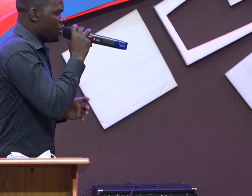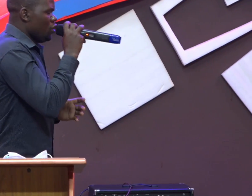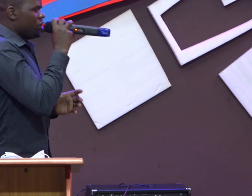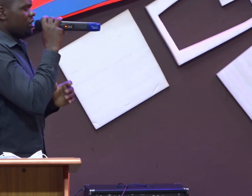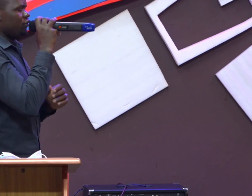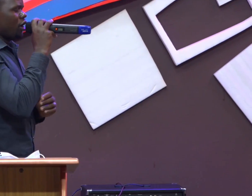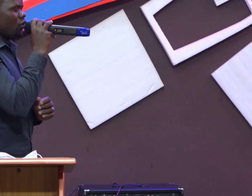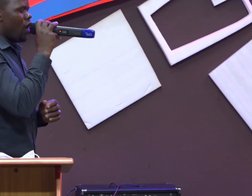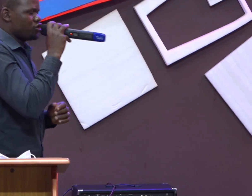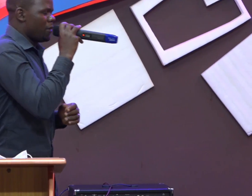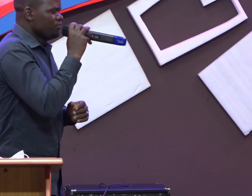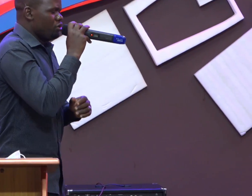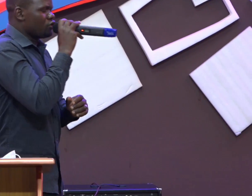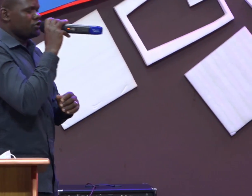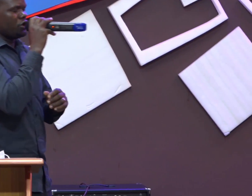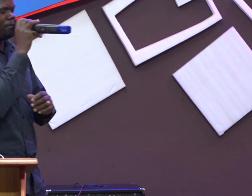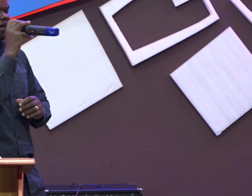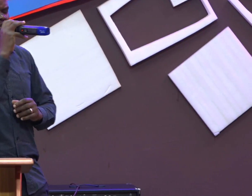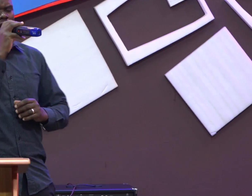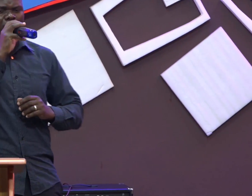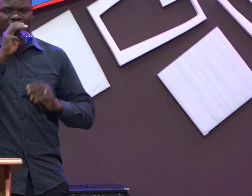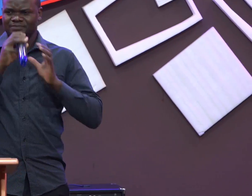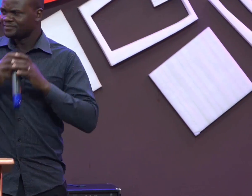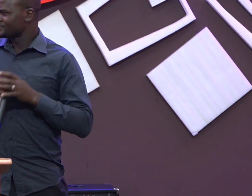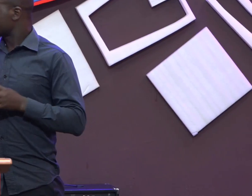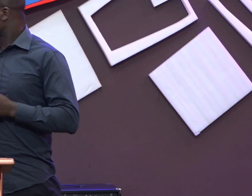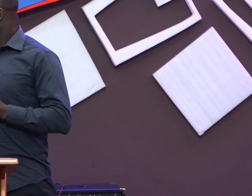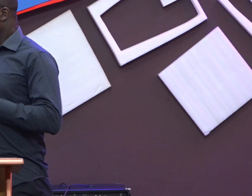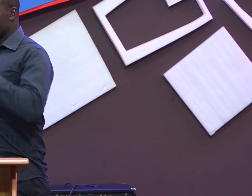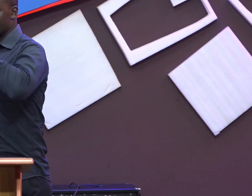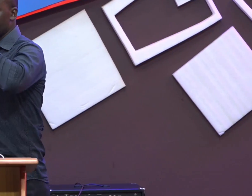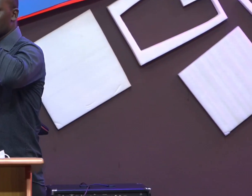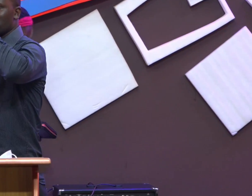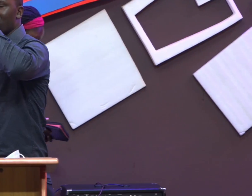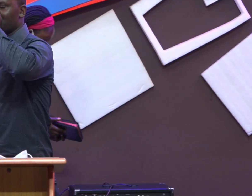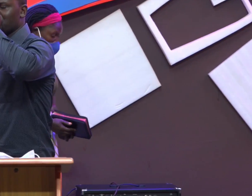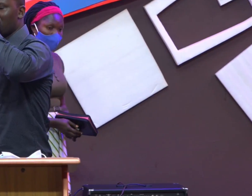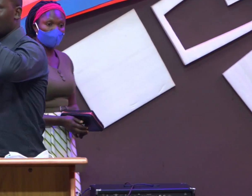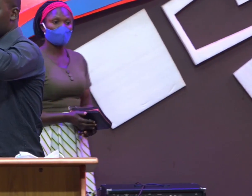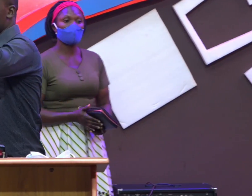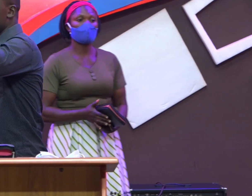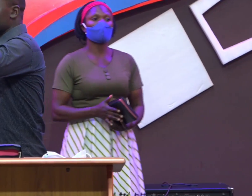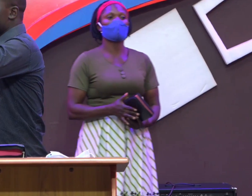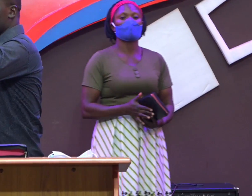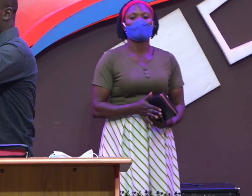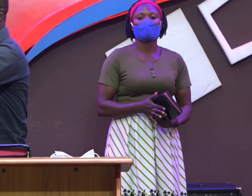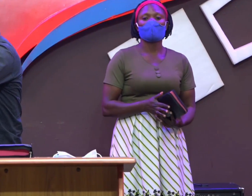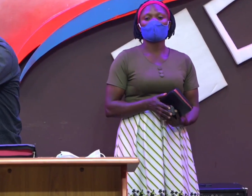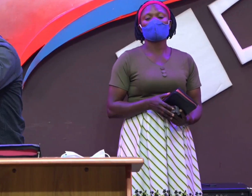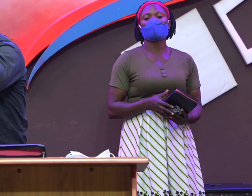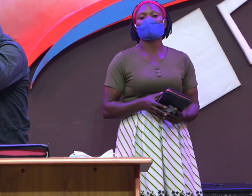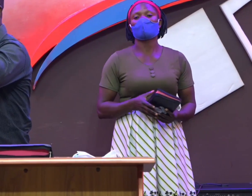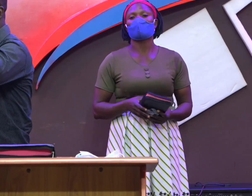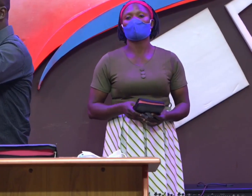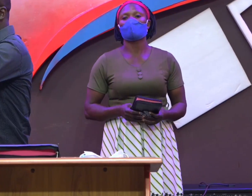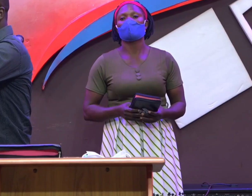honor. We give you all the worship, because you're mighty, Lord. Thank you, my King of Glory. Thank you for the moment